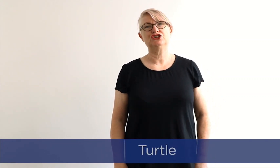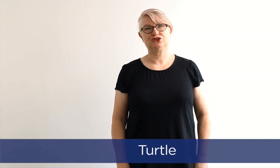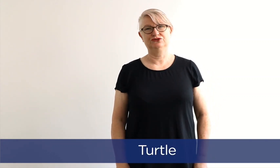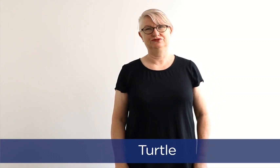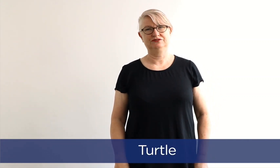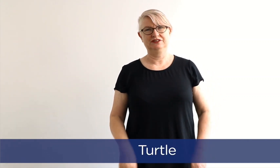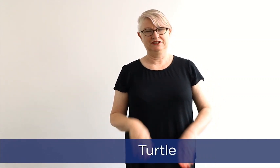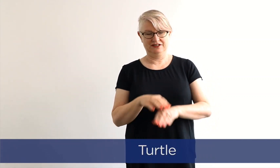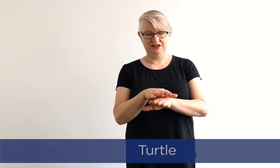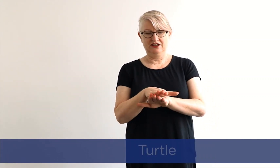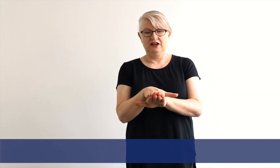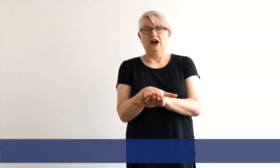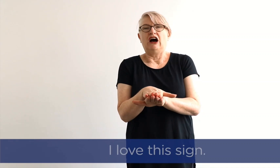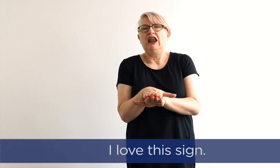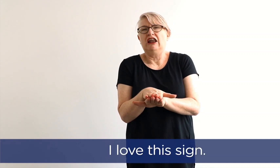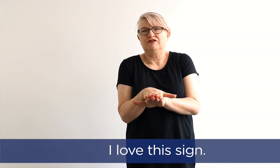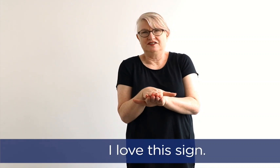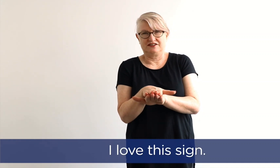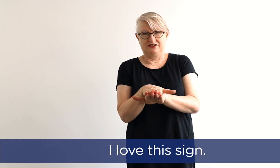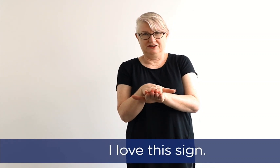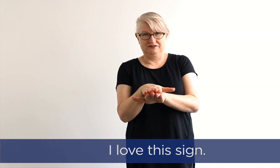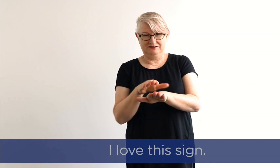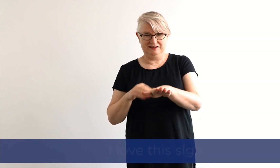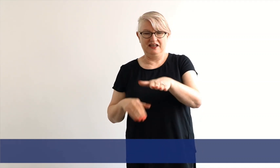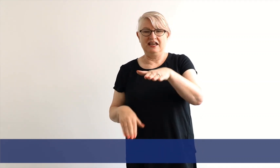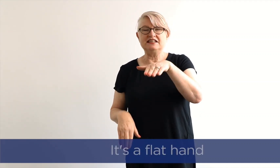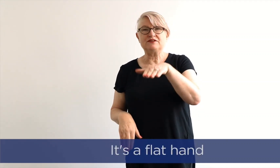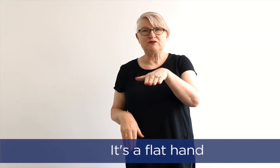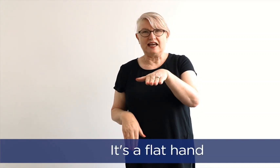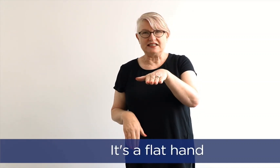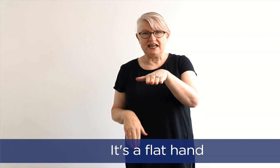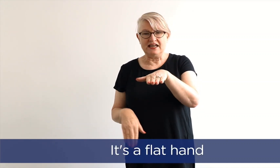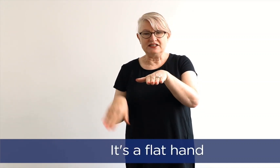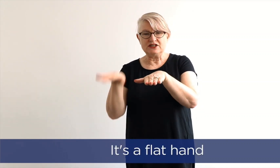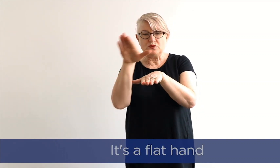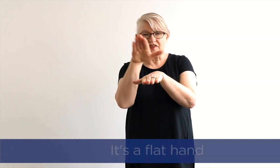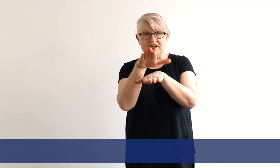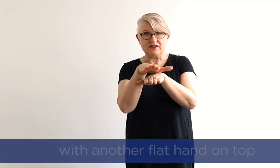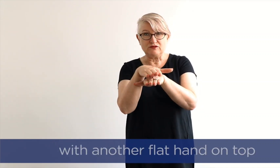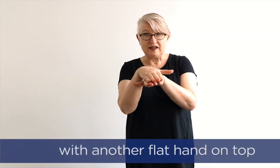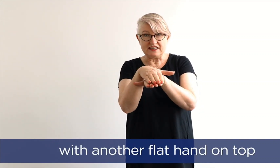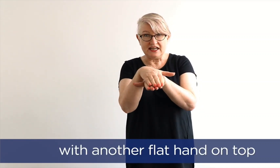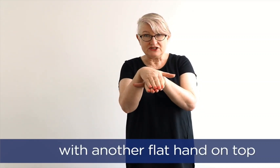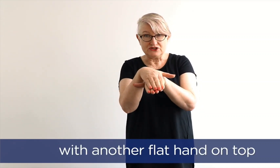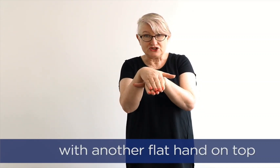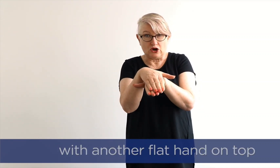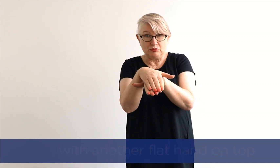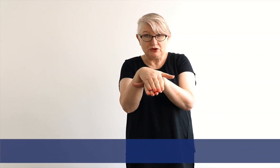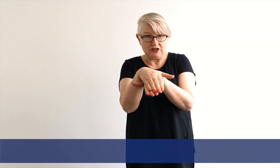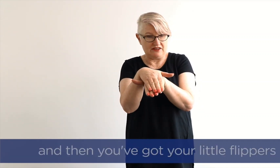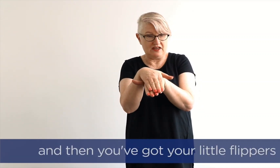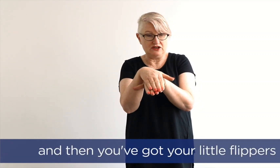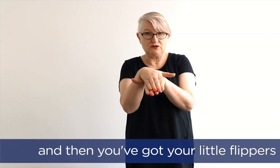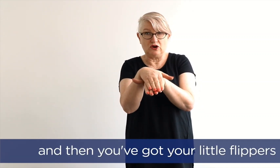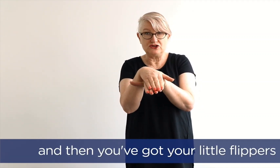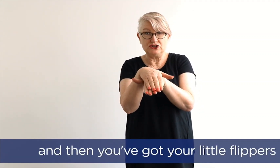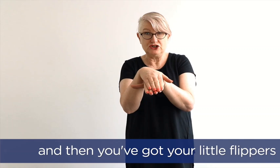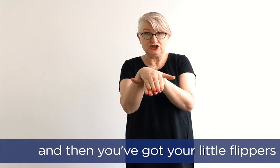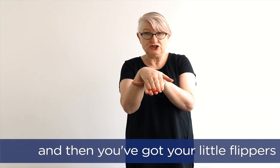Turtle. I love this sign. It's a flat hand with another flat hand on top, and then you've got your